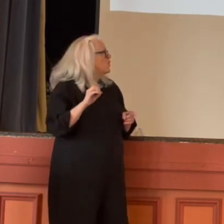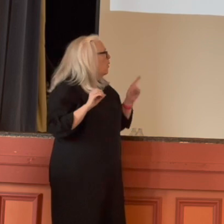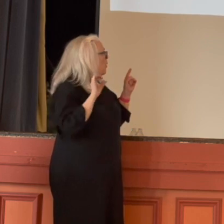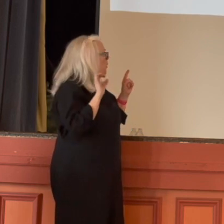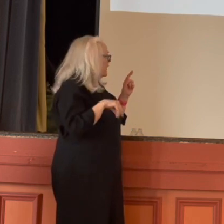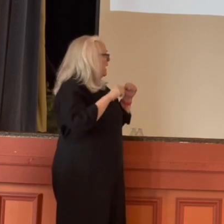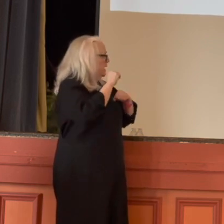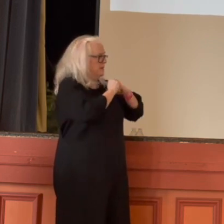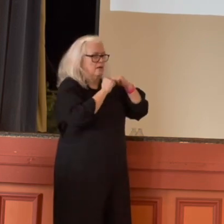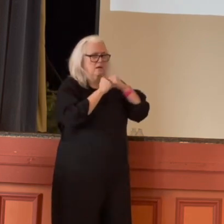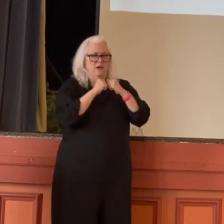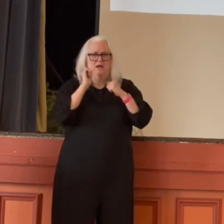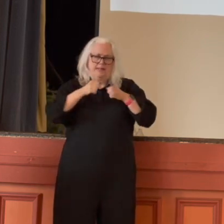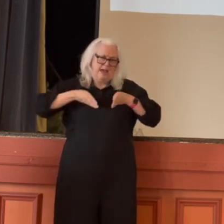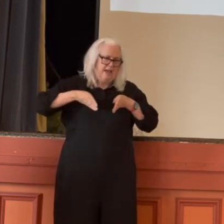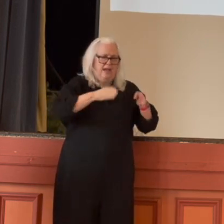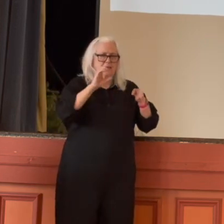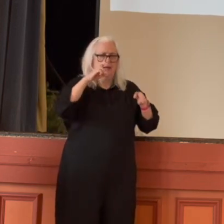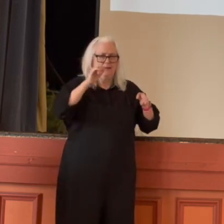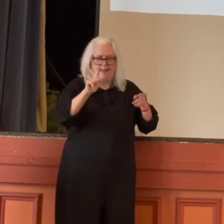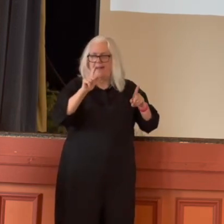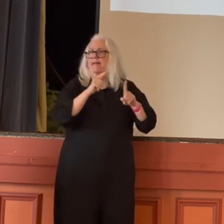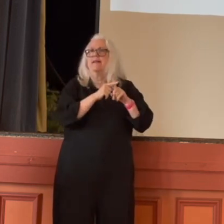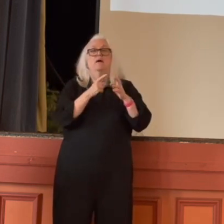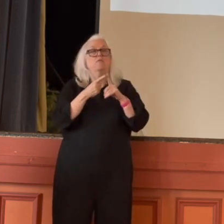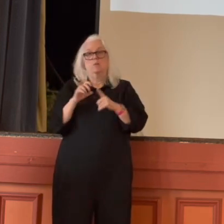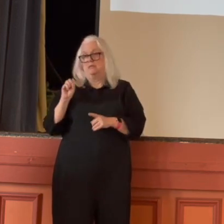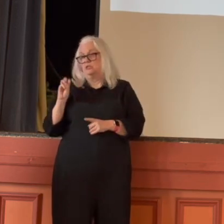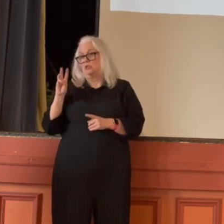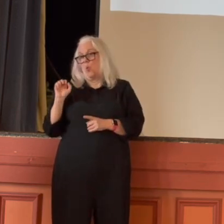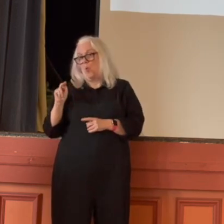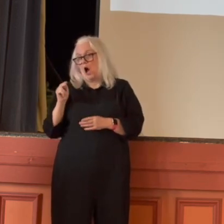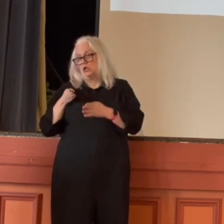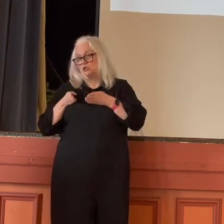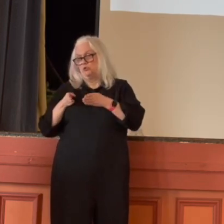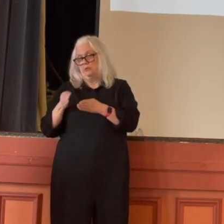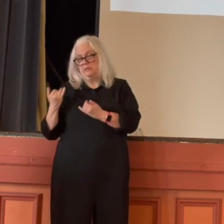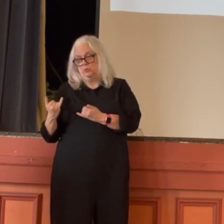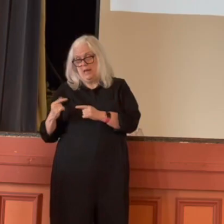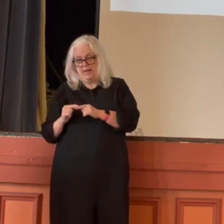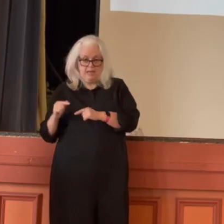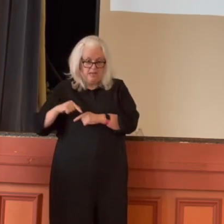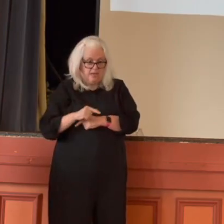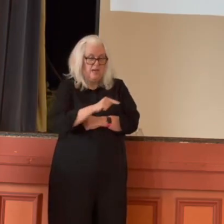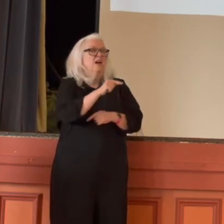through downtown Buffalo, running almost directly under City Hall, and then